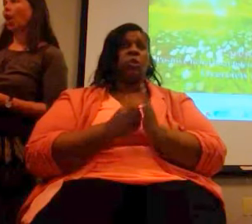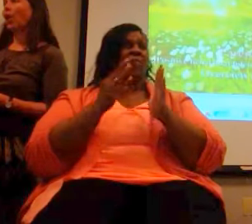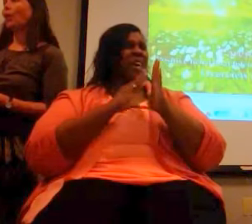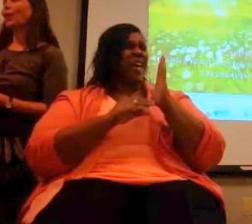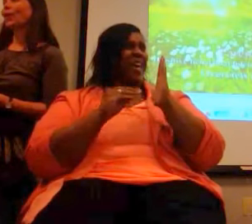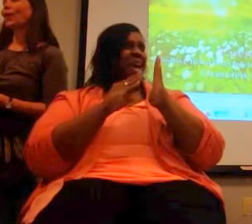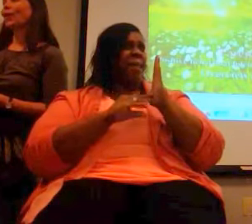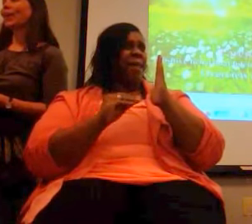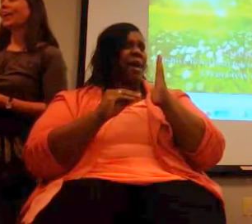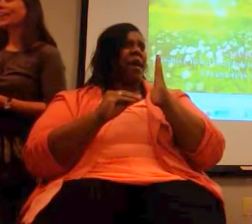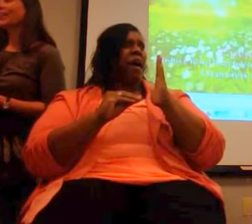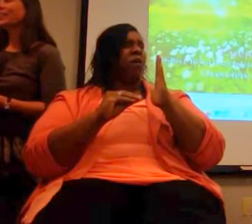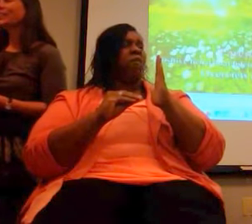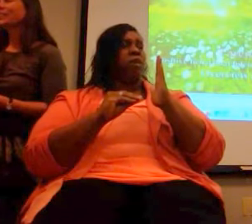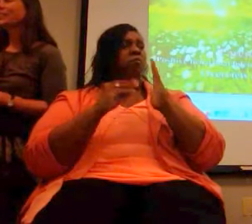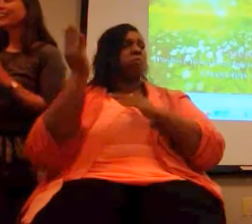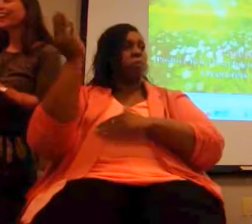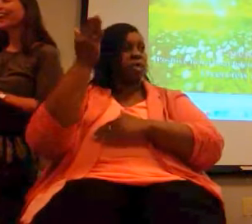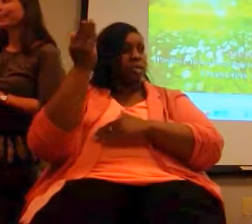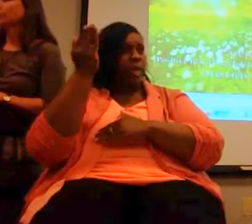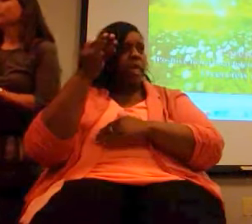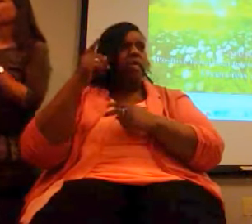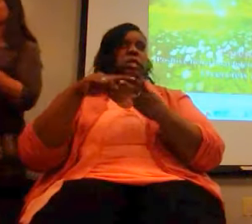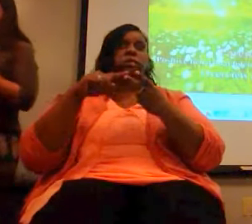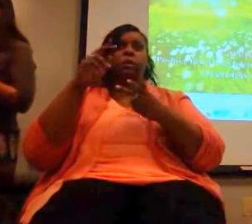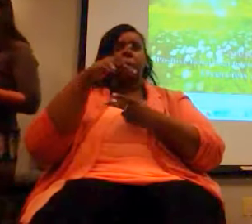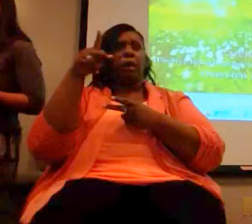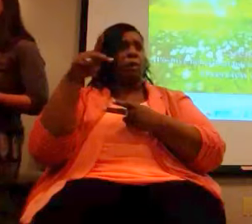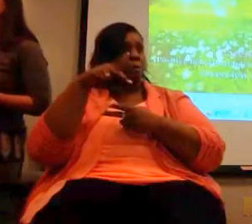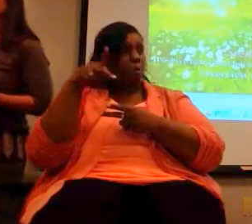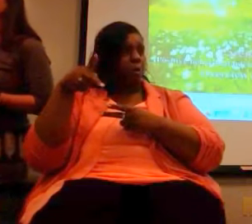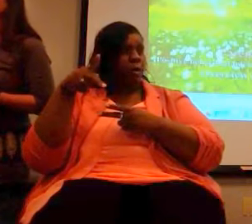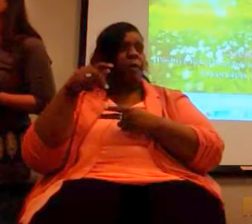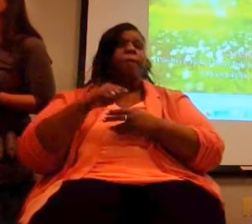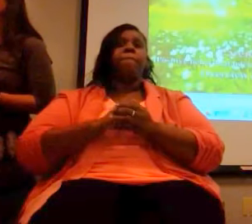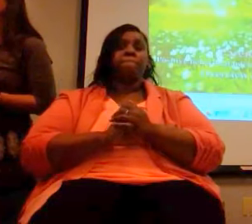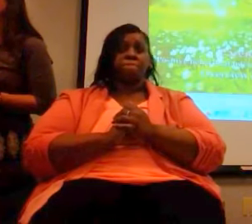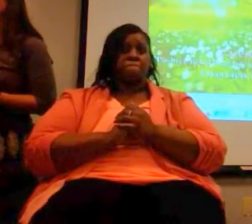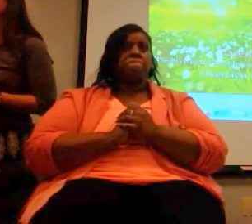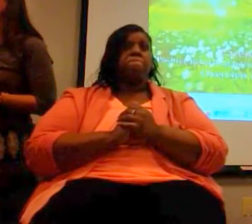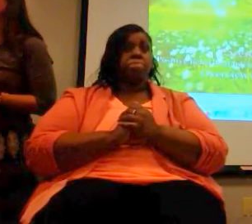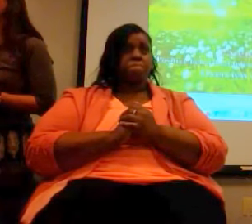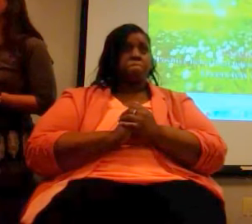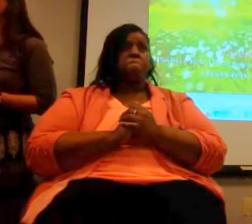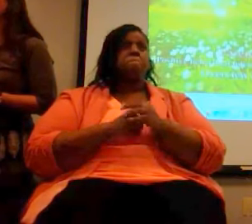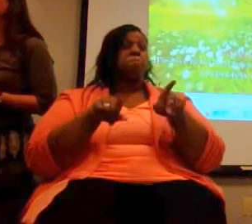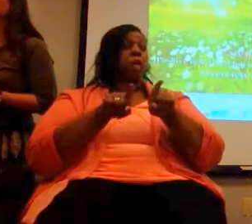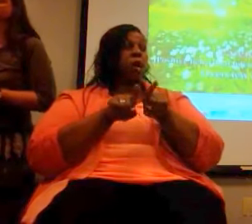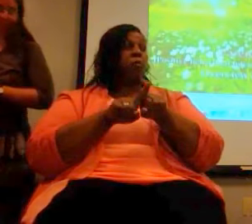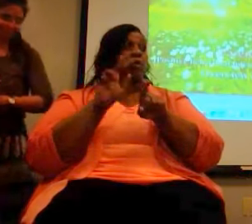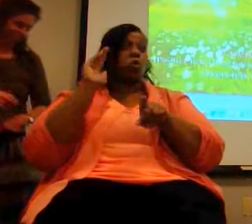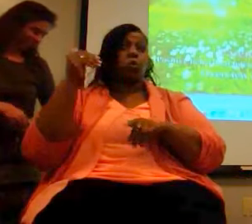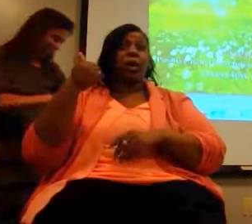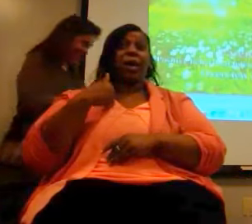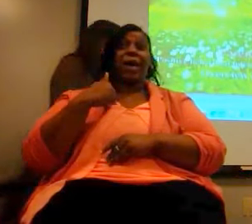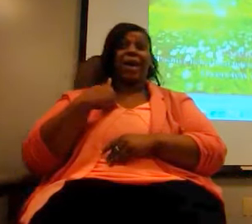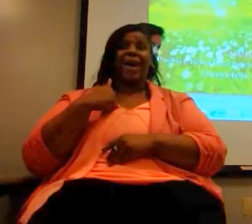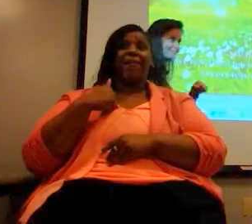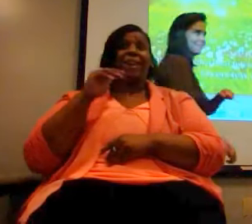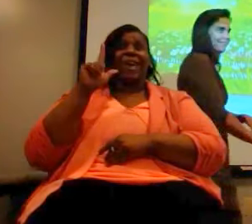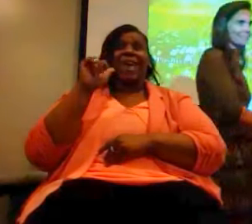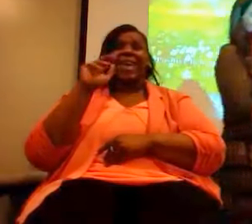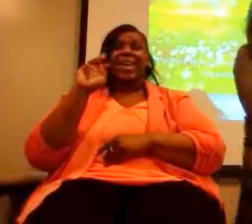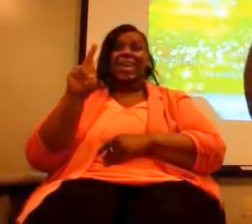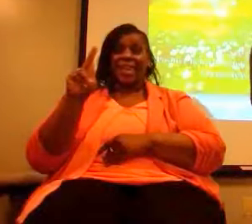the presentation that Patty will be presenting. Also, you will receive a link to